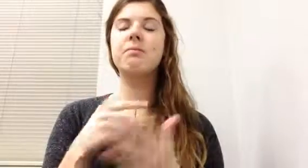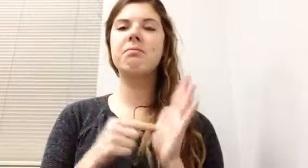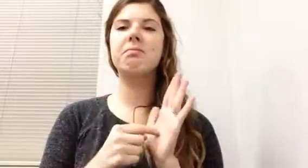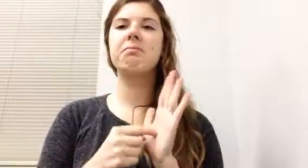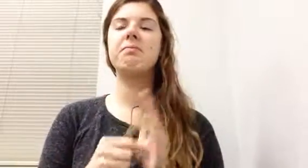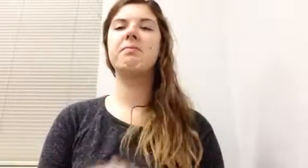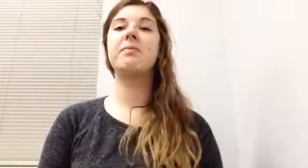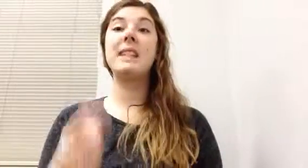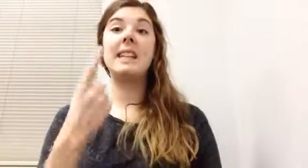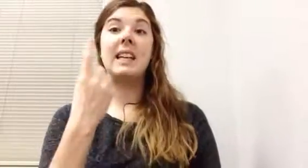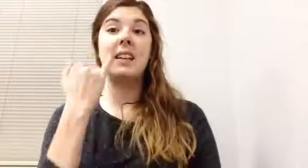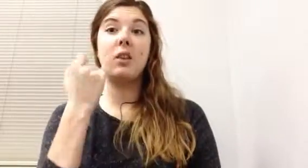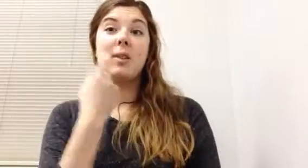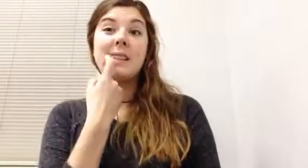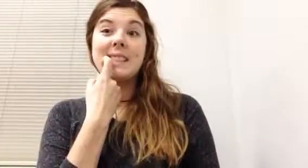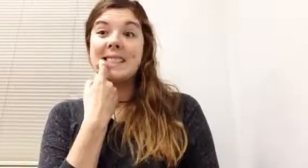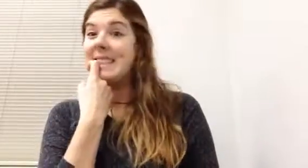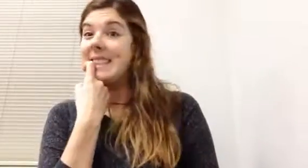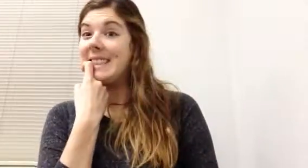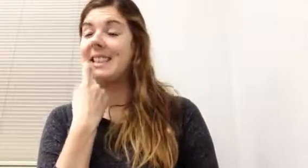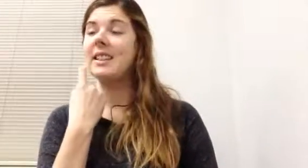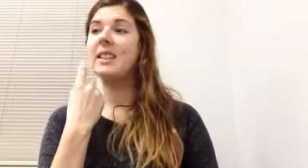you stole somebody's horse,